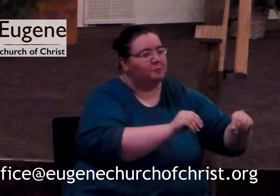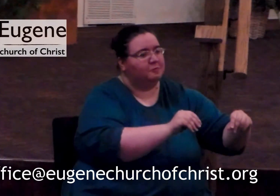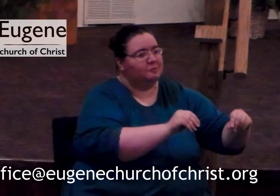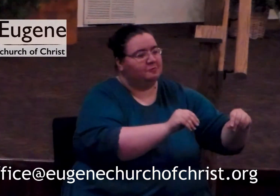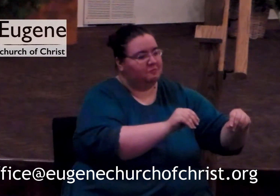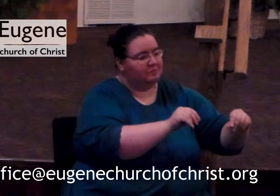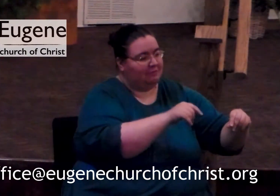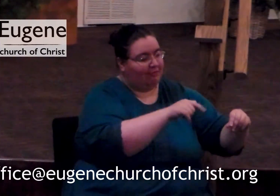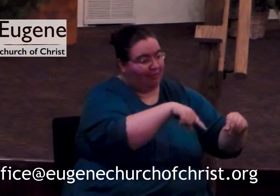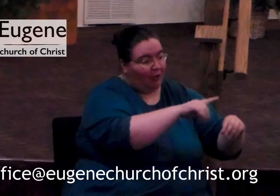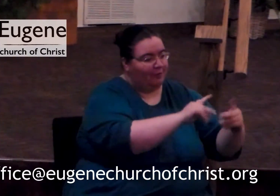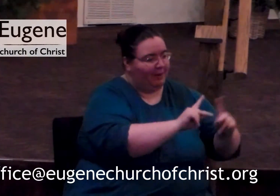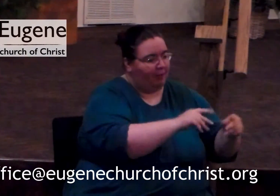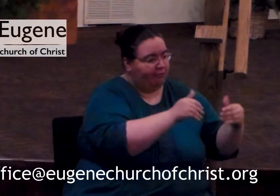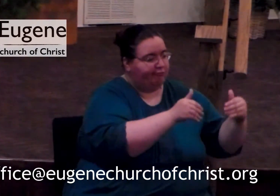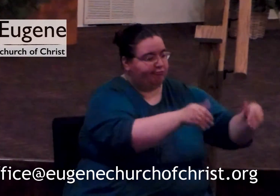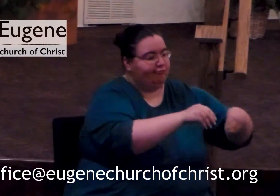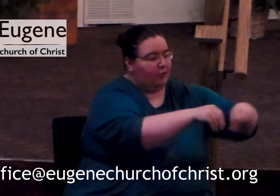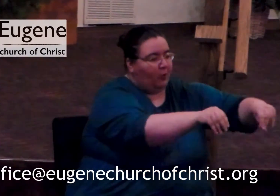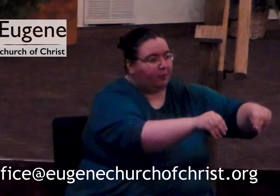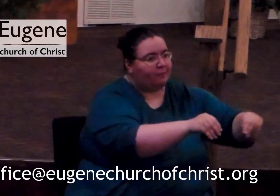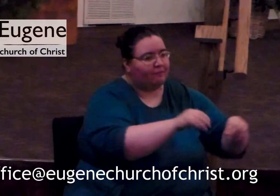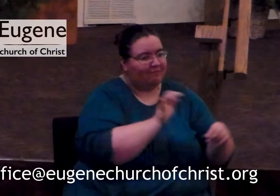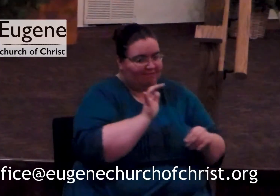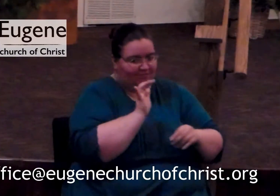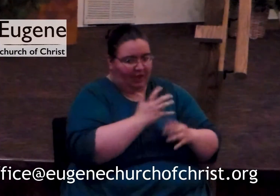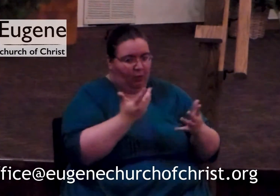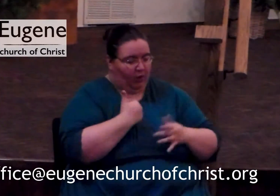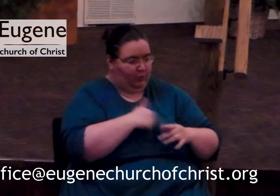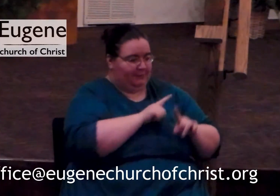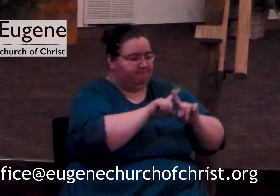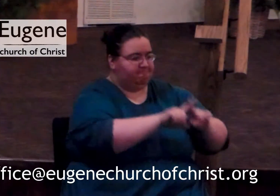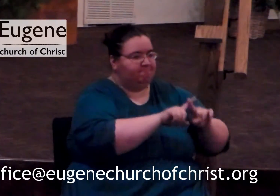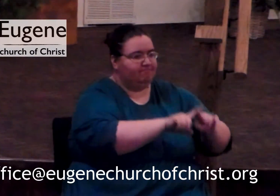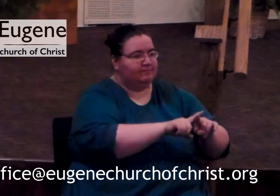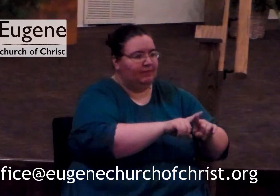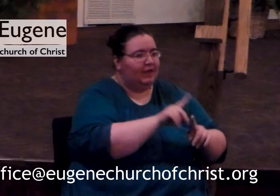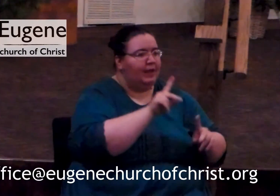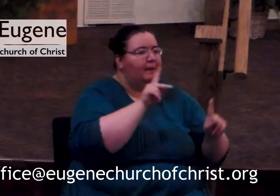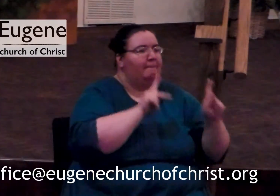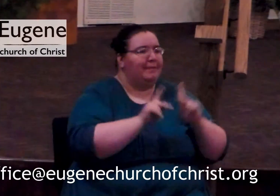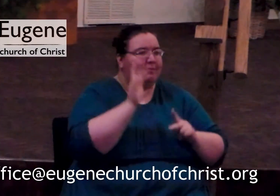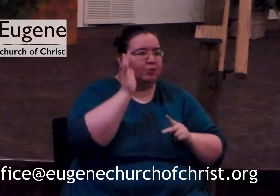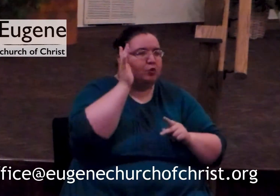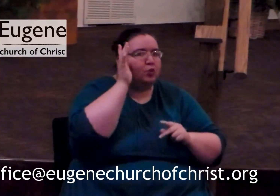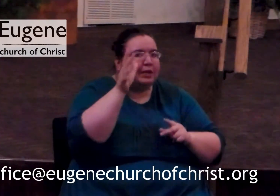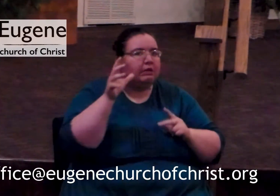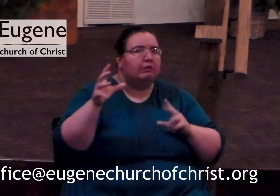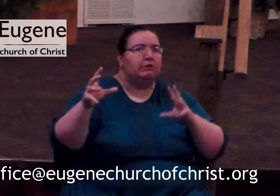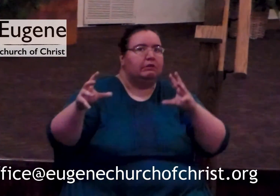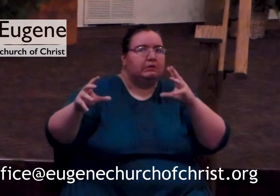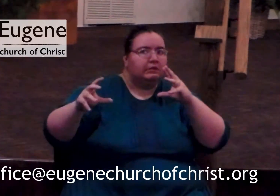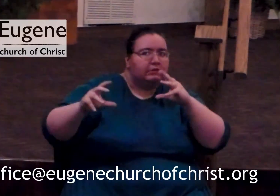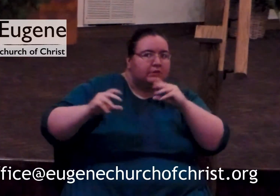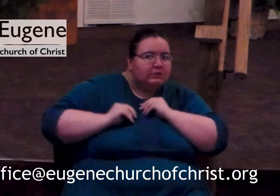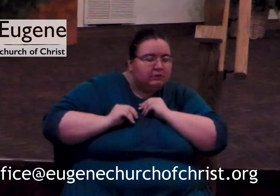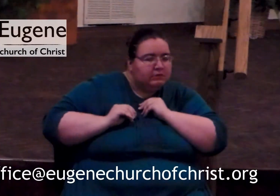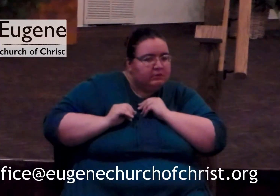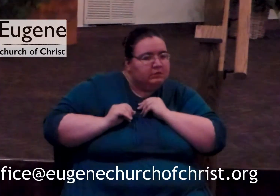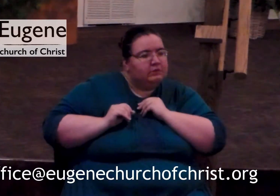We count on the fact that people are going to hear the story and be changed, and as a result of that, they're going to want to share the story